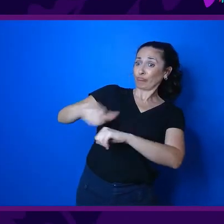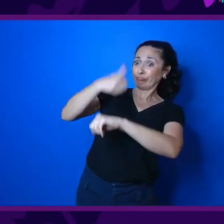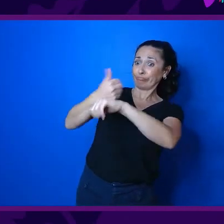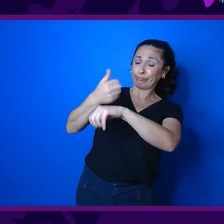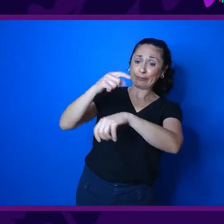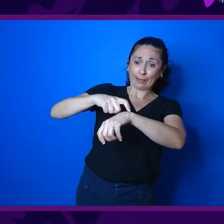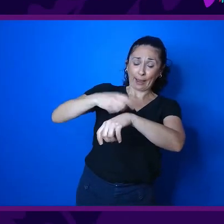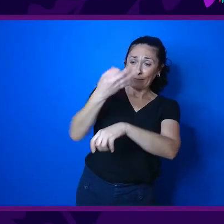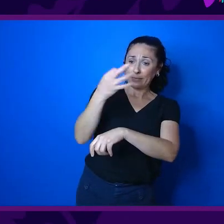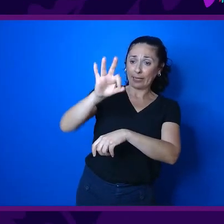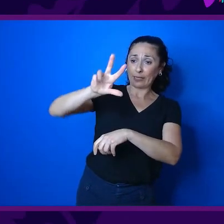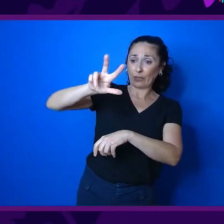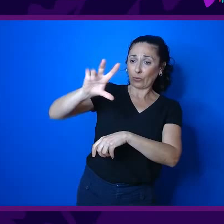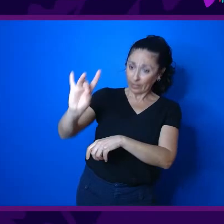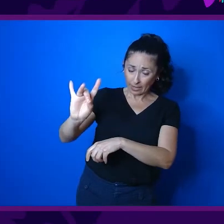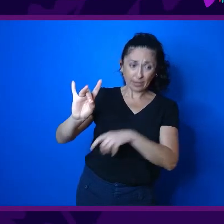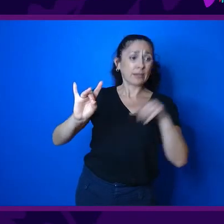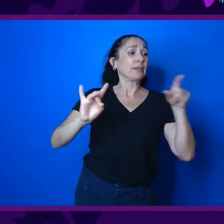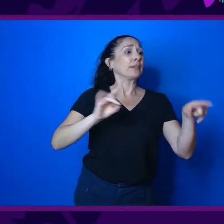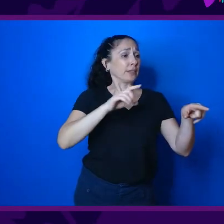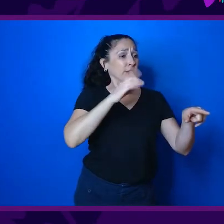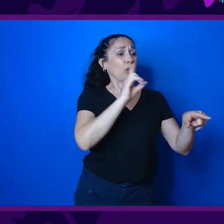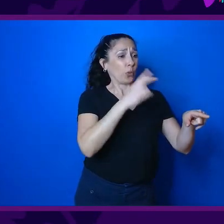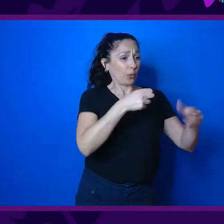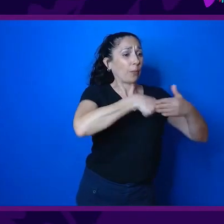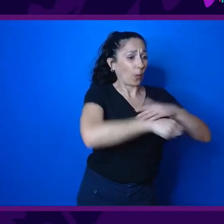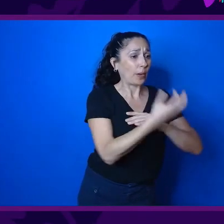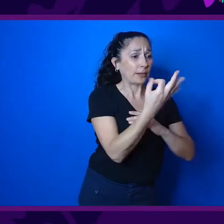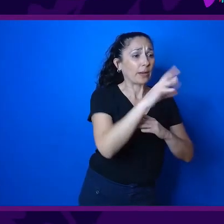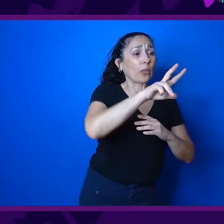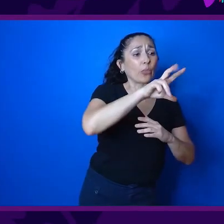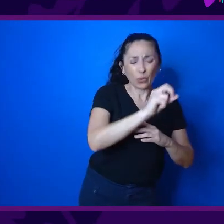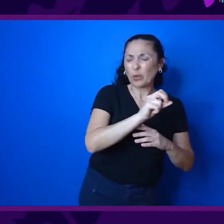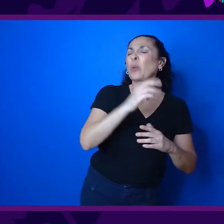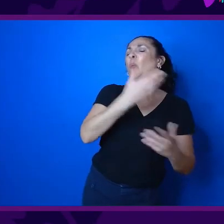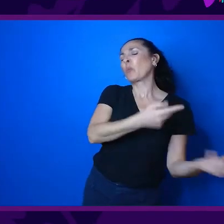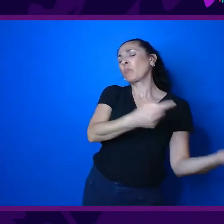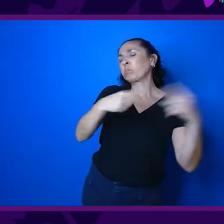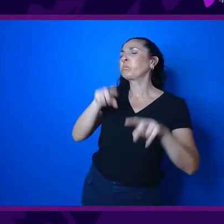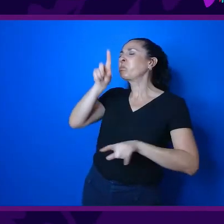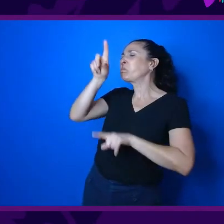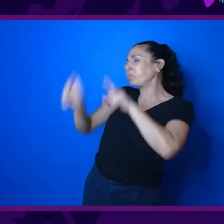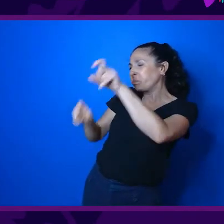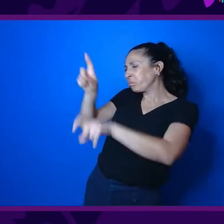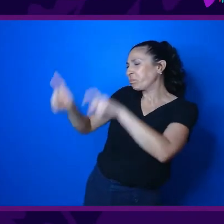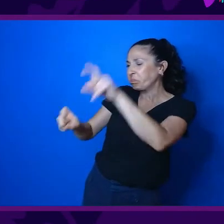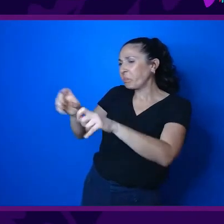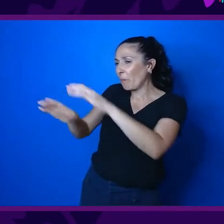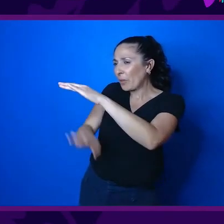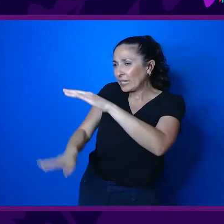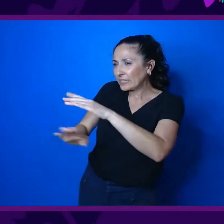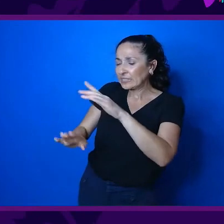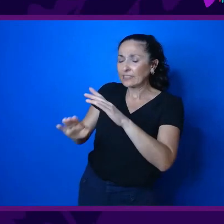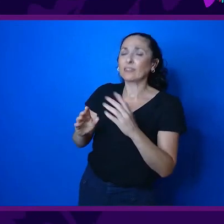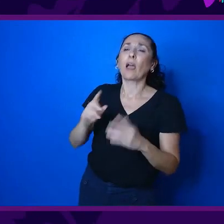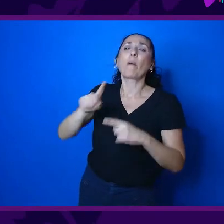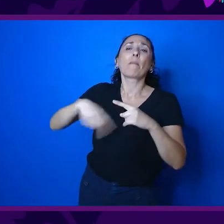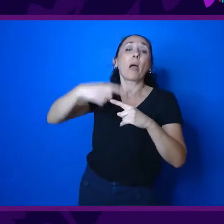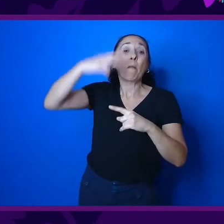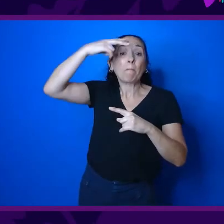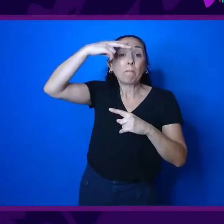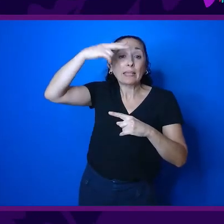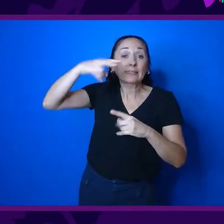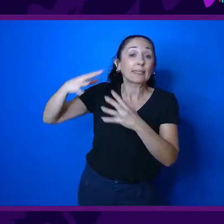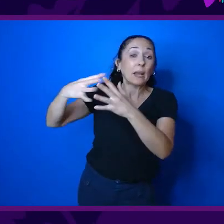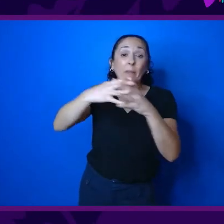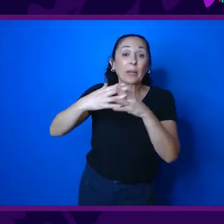1930, we would actually have her come on and ask you, the cast, some basic questions about Mexican American history.